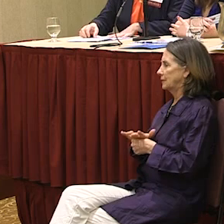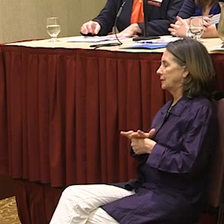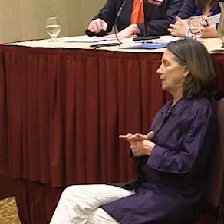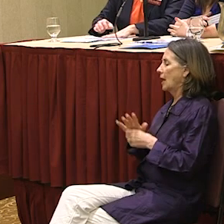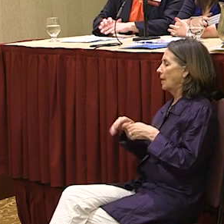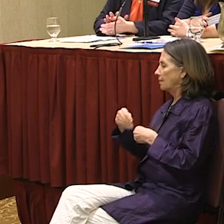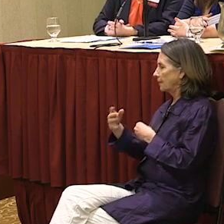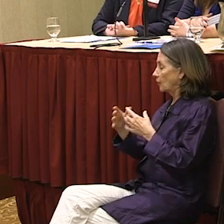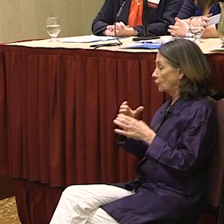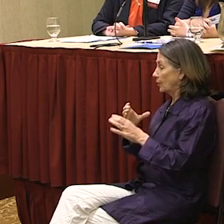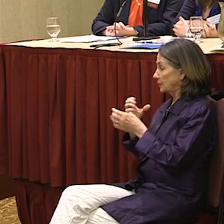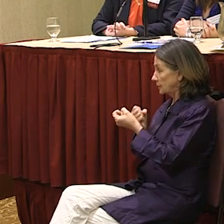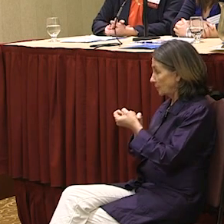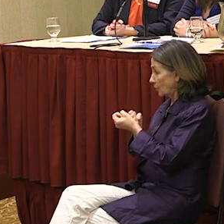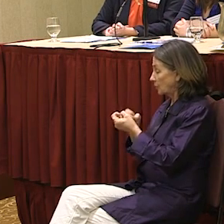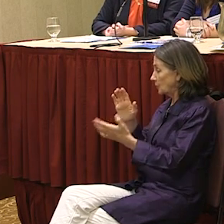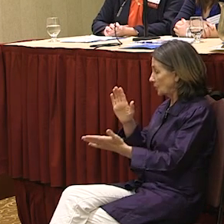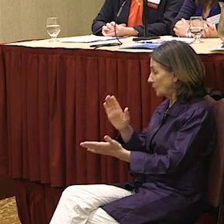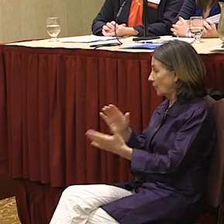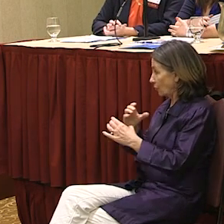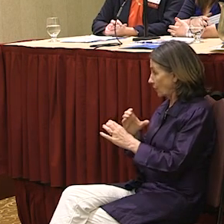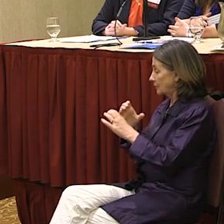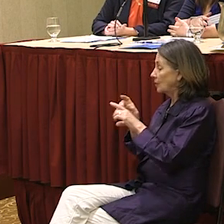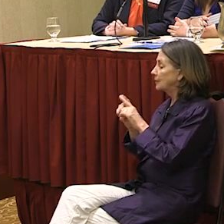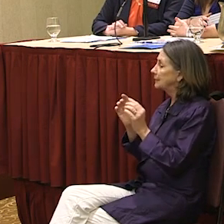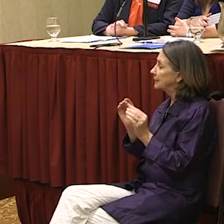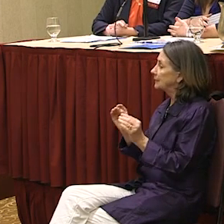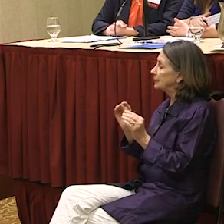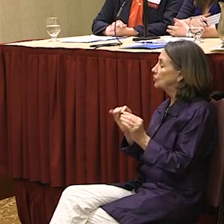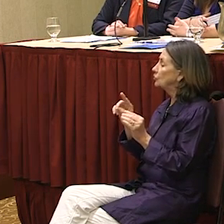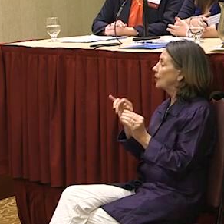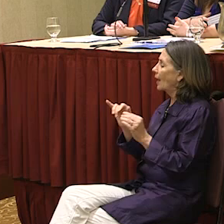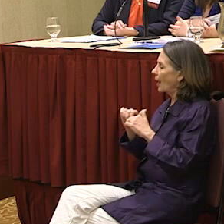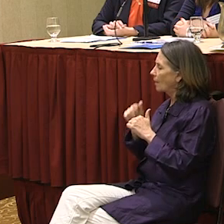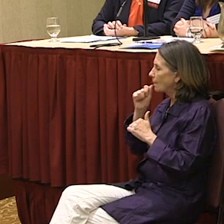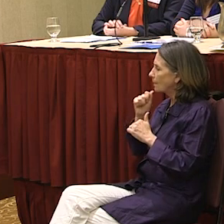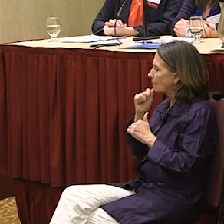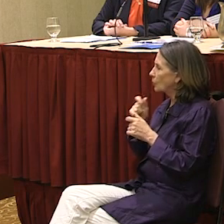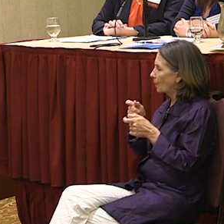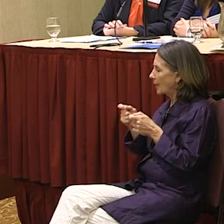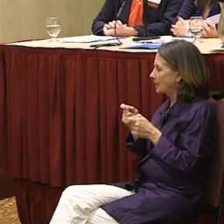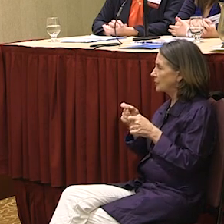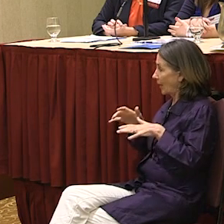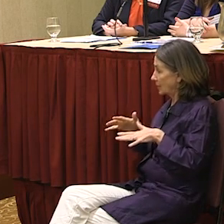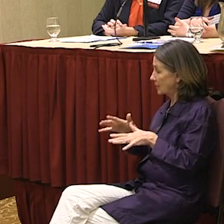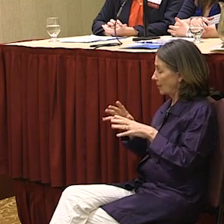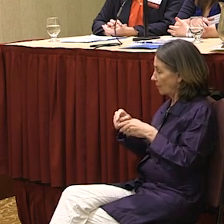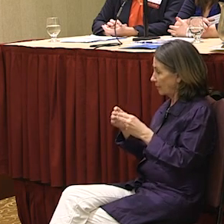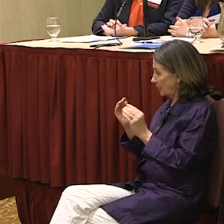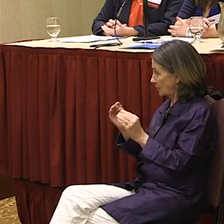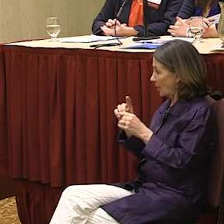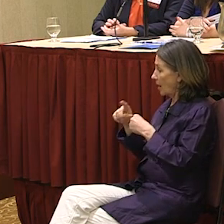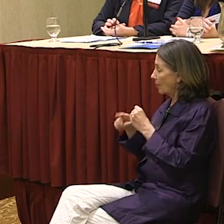I provided her with crisis support to de-escalate the crisis, as well as teaching Jenny coping skills to manage her anxiety and provide education around